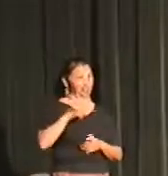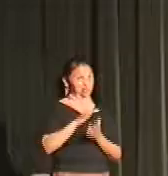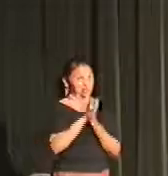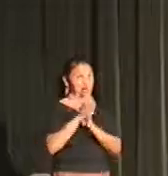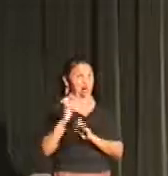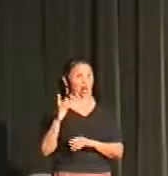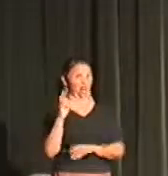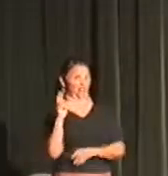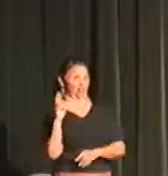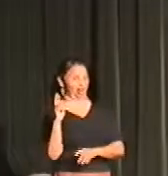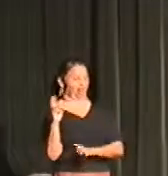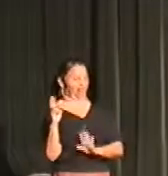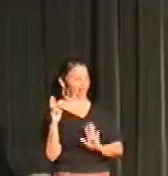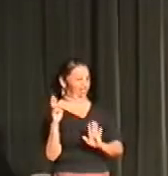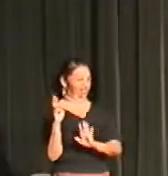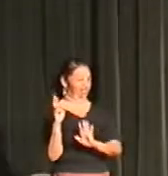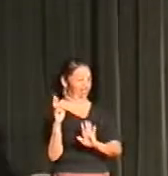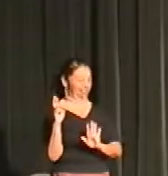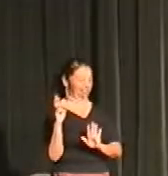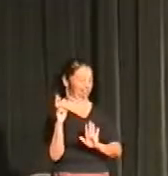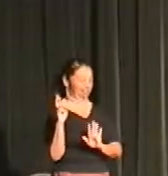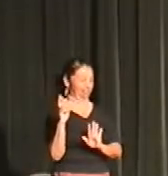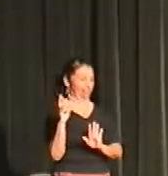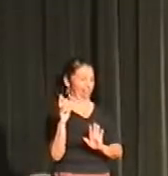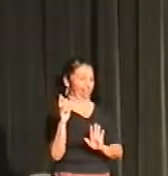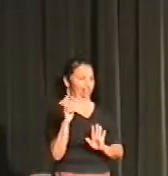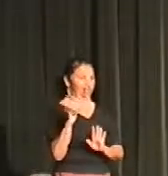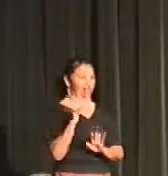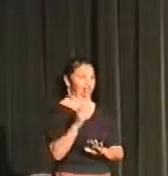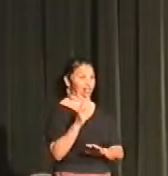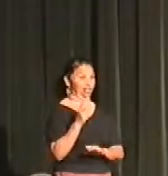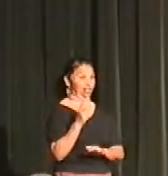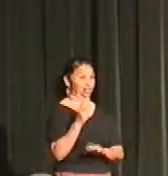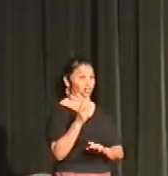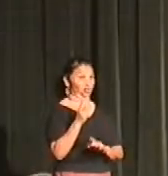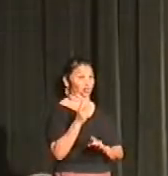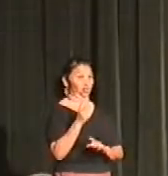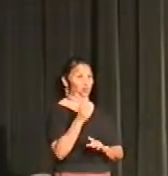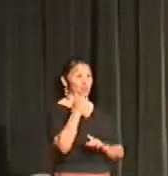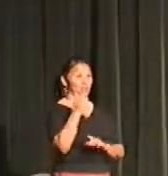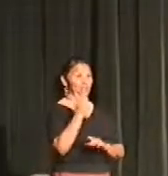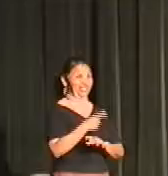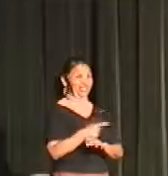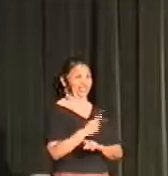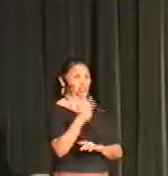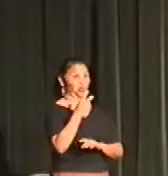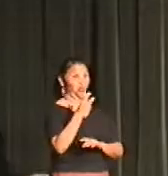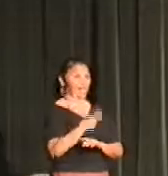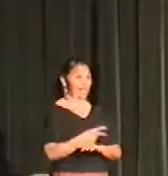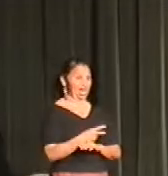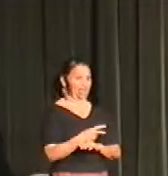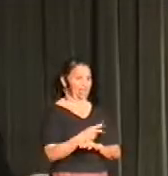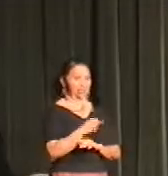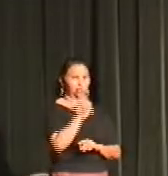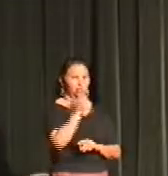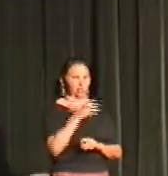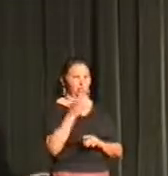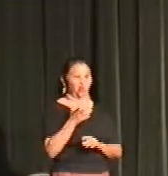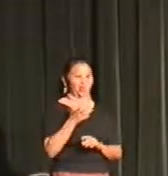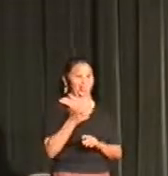Now, I hadn't had, you know, like 2 dates in a row, you know what I mean, you know, and I did not, you don't want to hang out with someone like